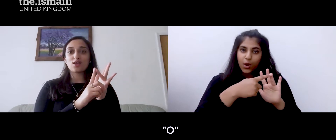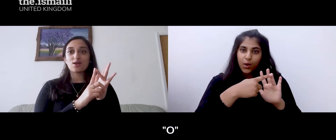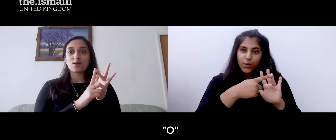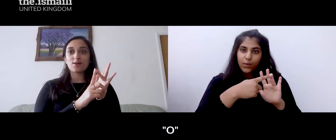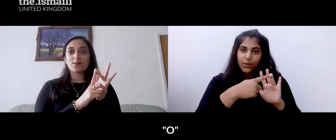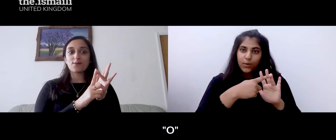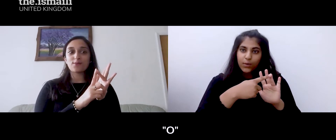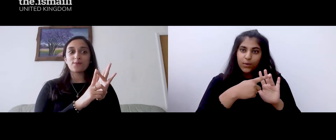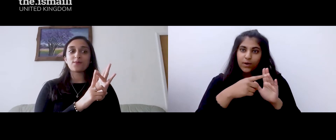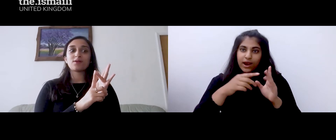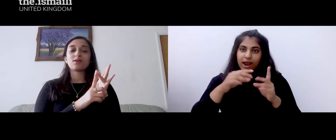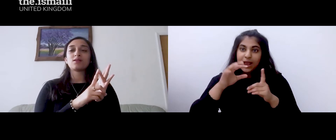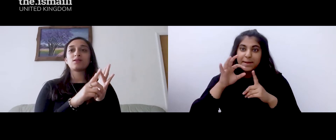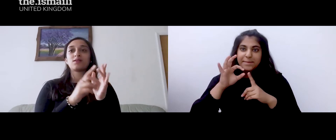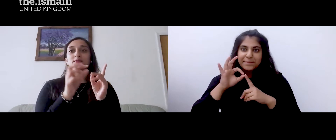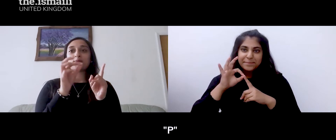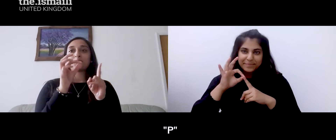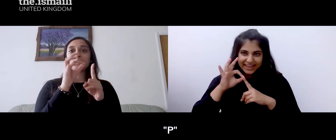O,